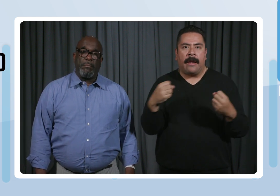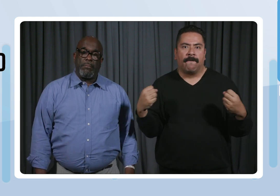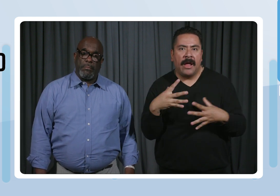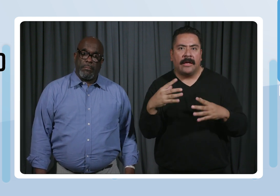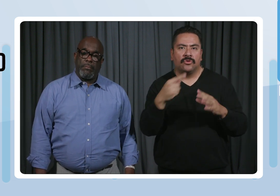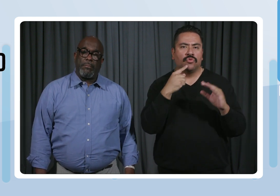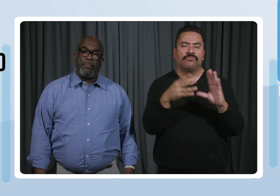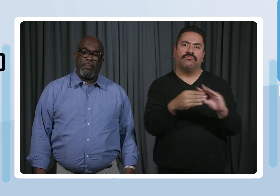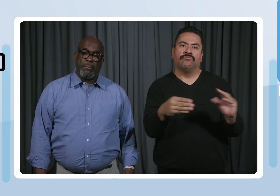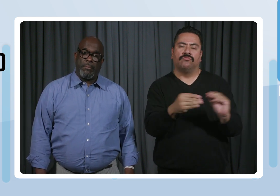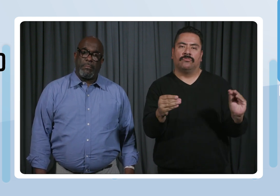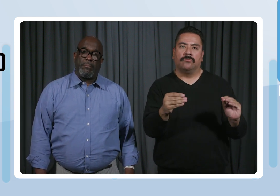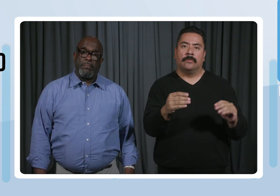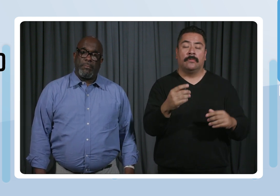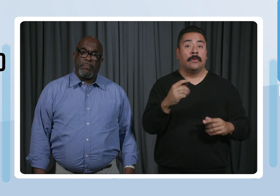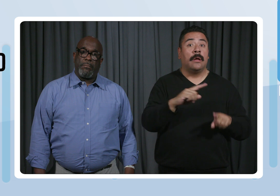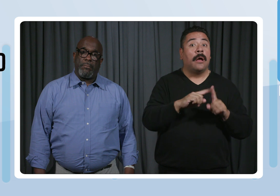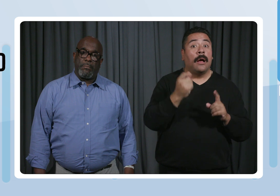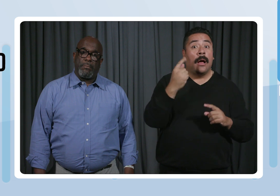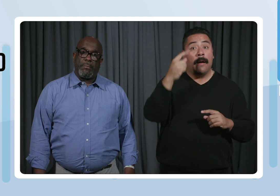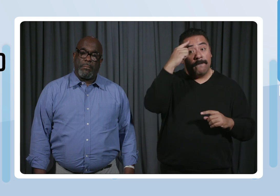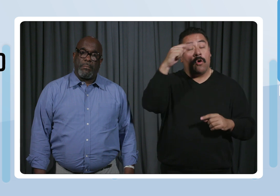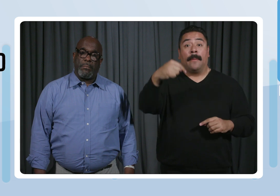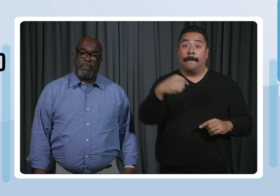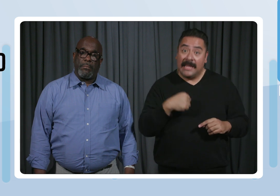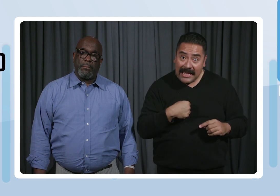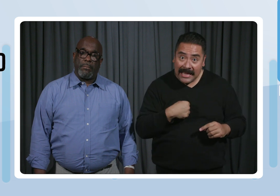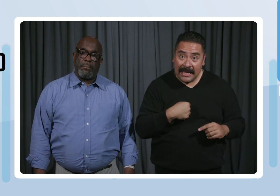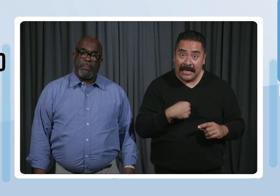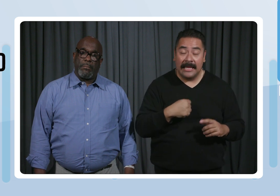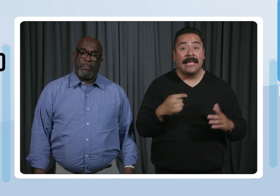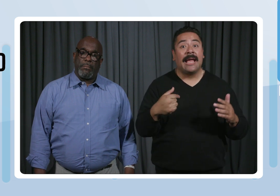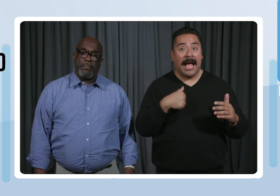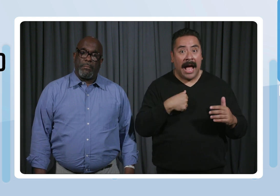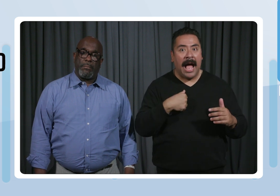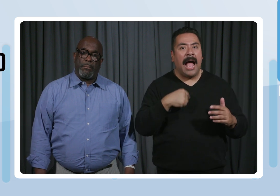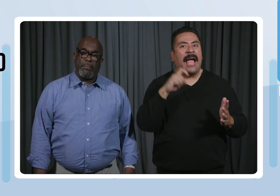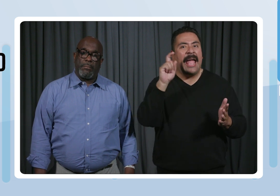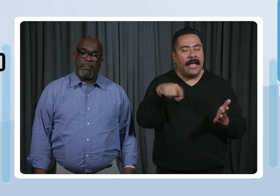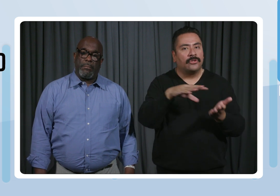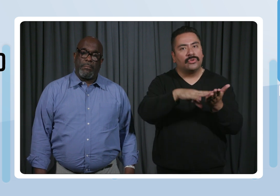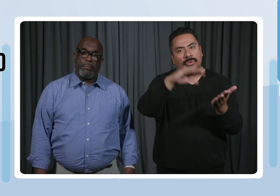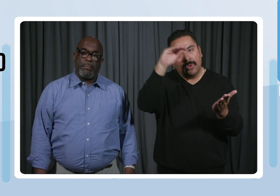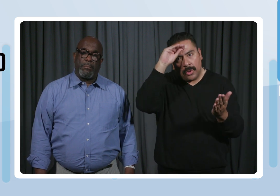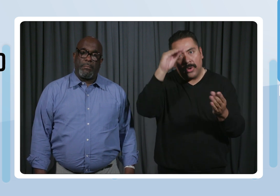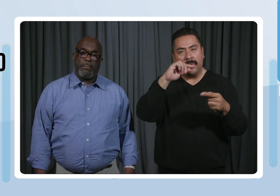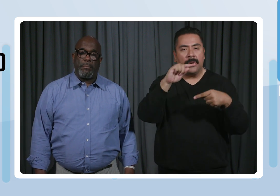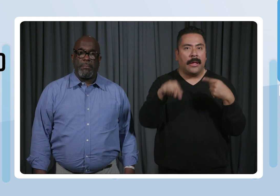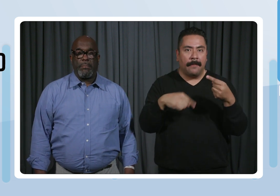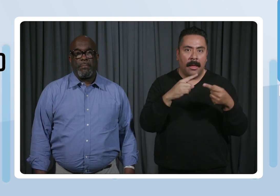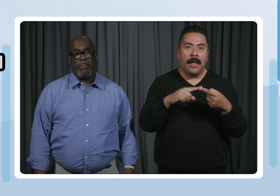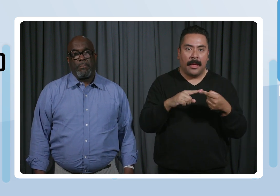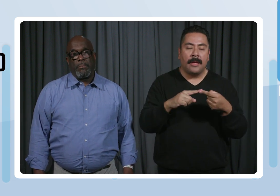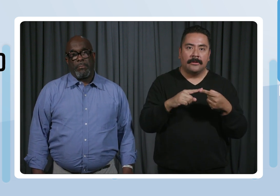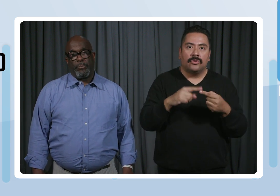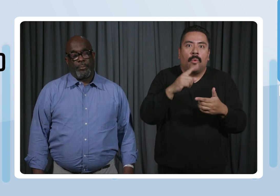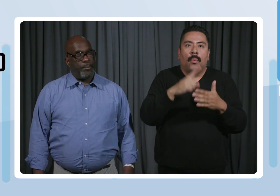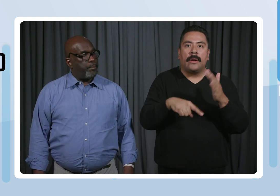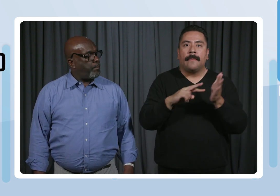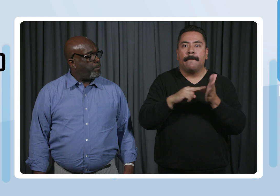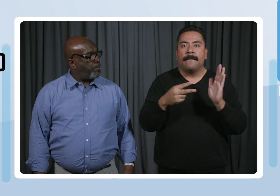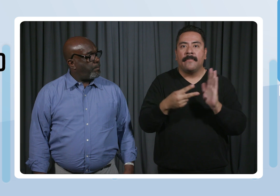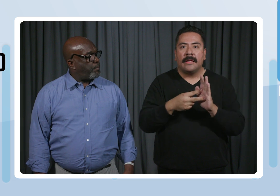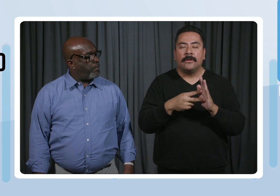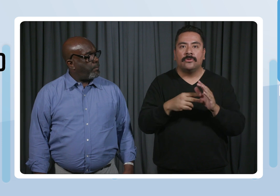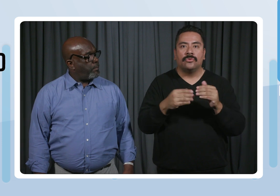So for me, as much as I had to learn about what it meant to